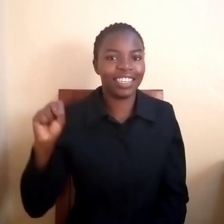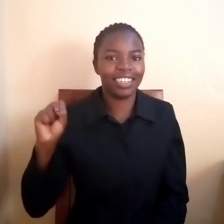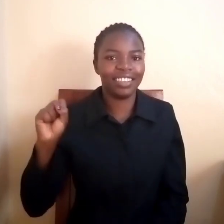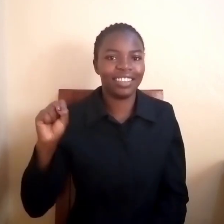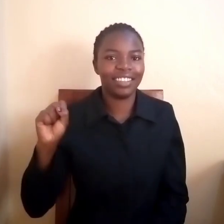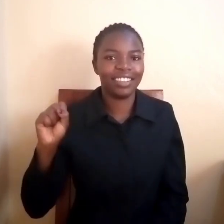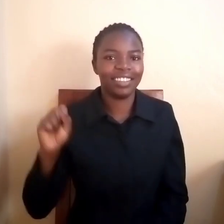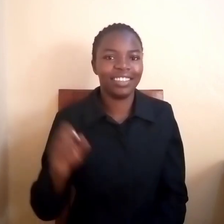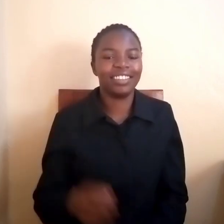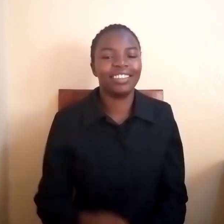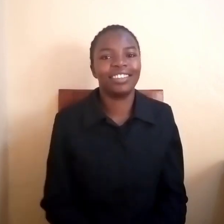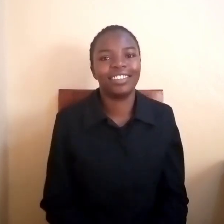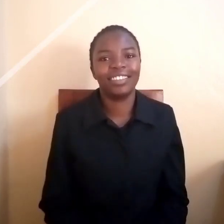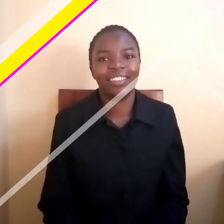series.